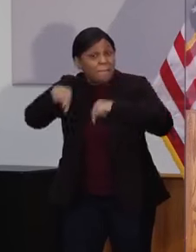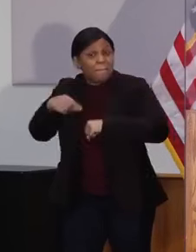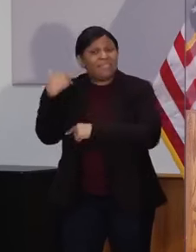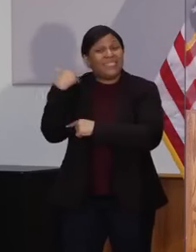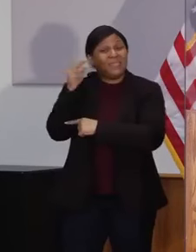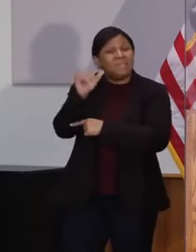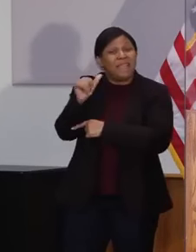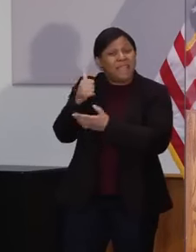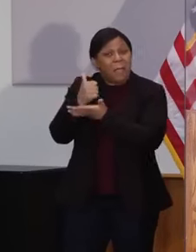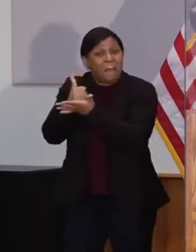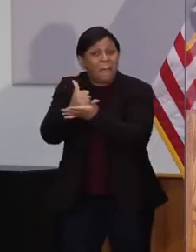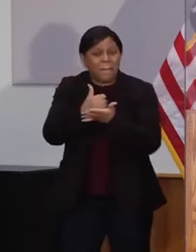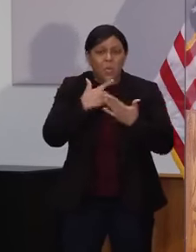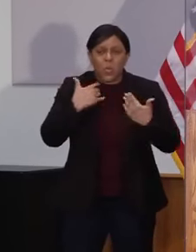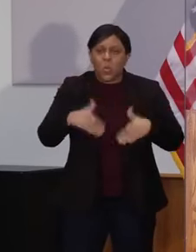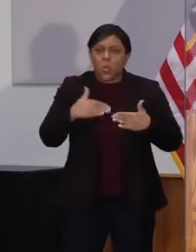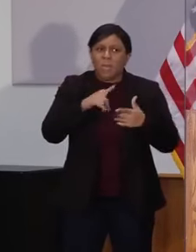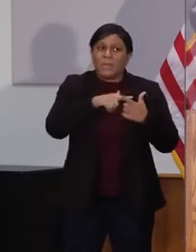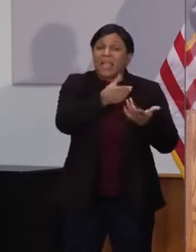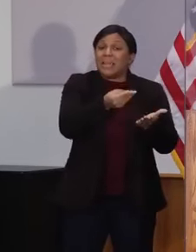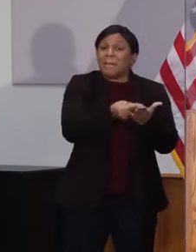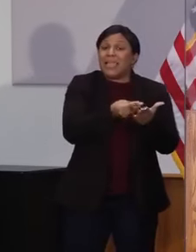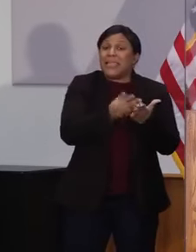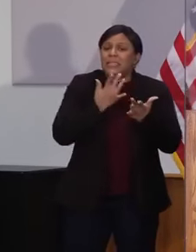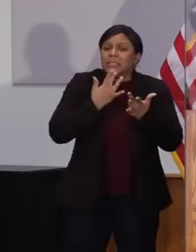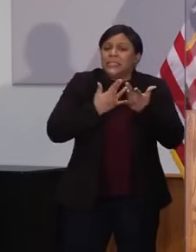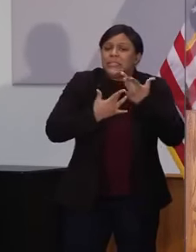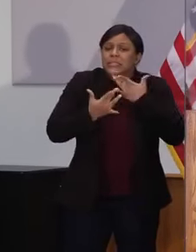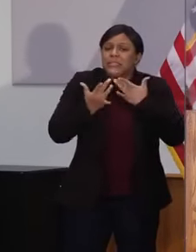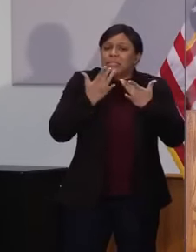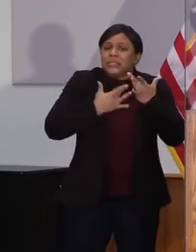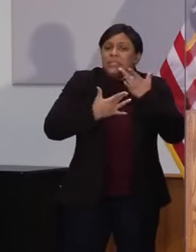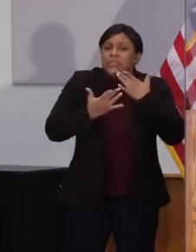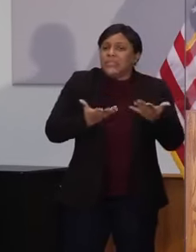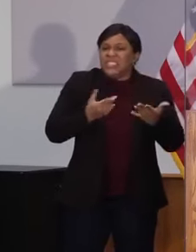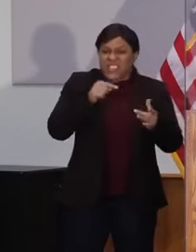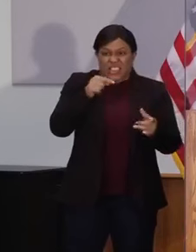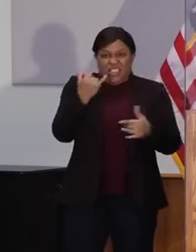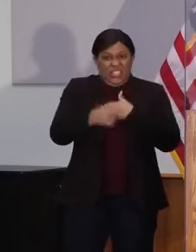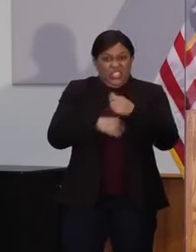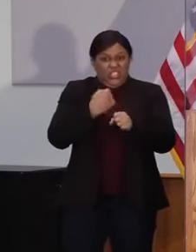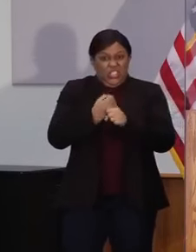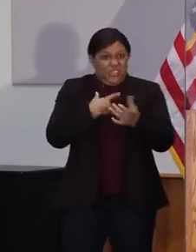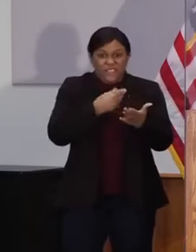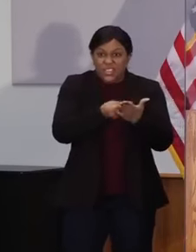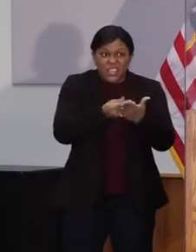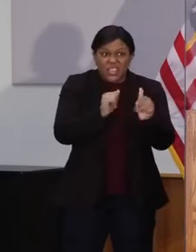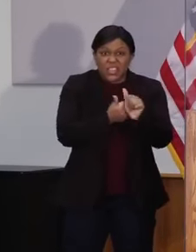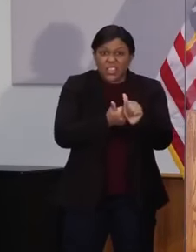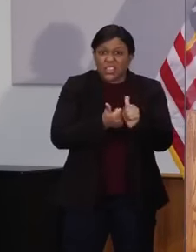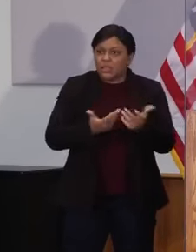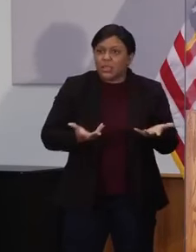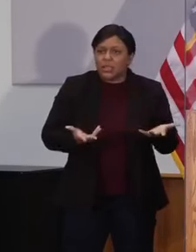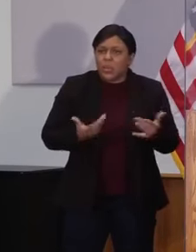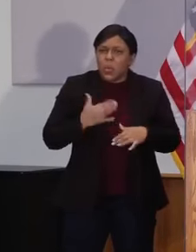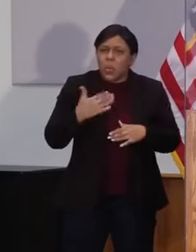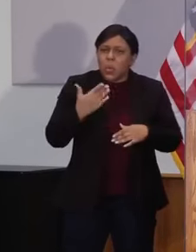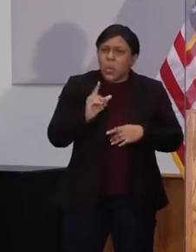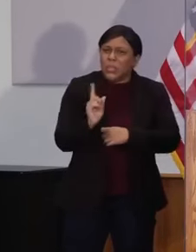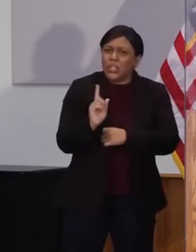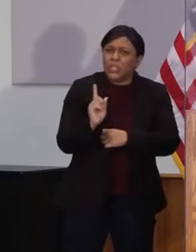in tight budget years and in years where they don't have a fund that they could tap into and where the natural